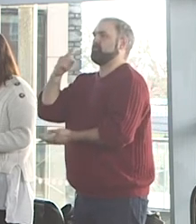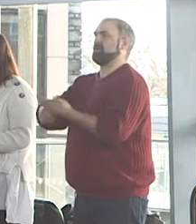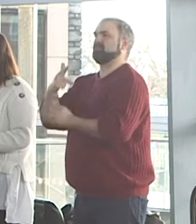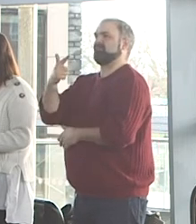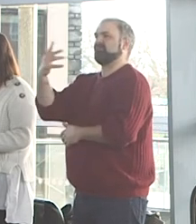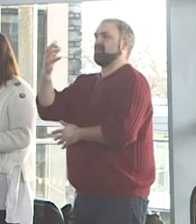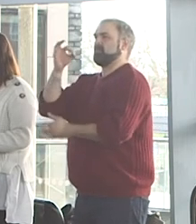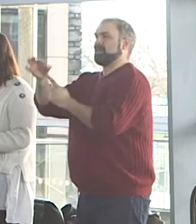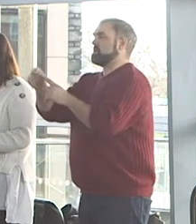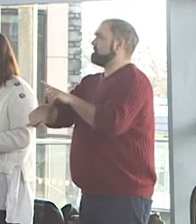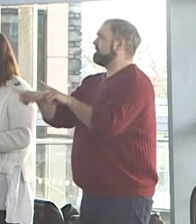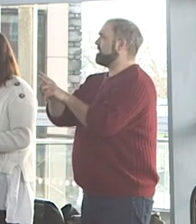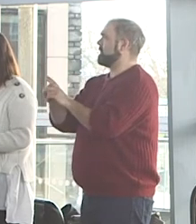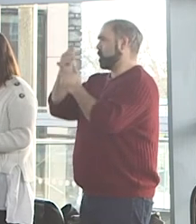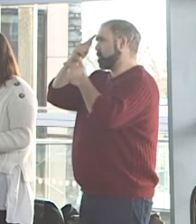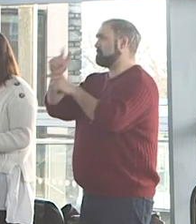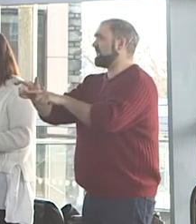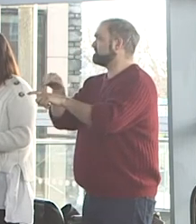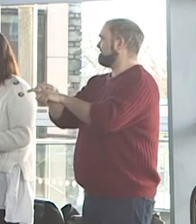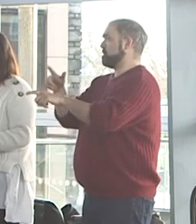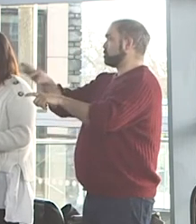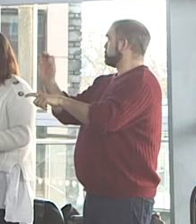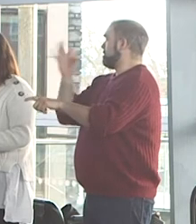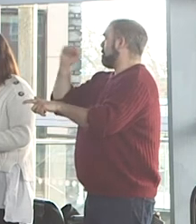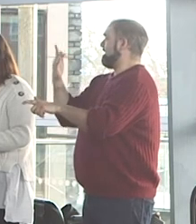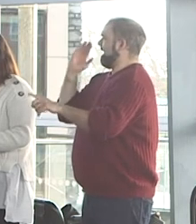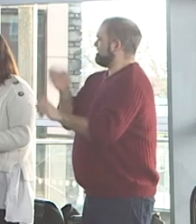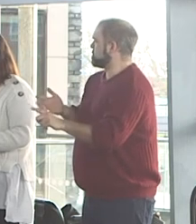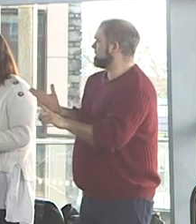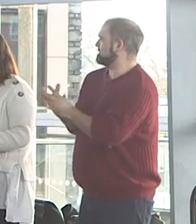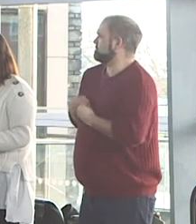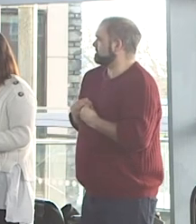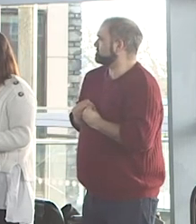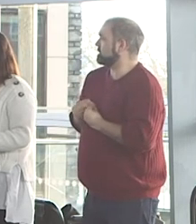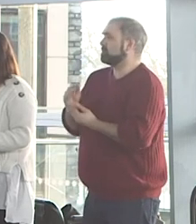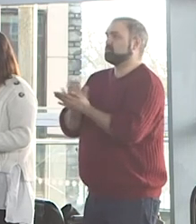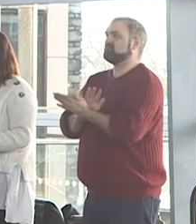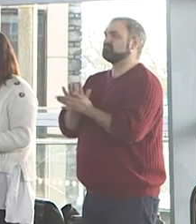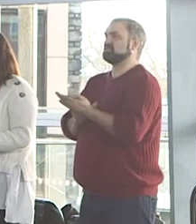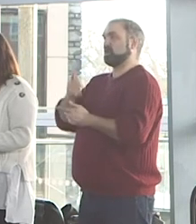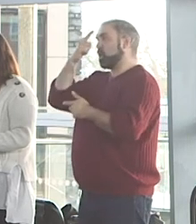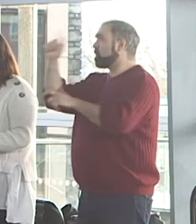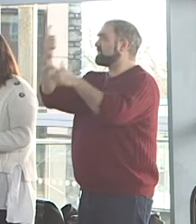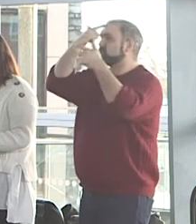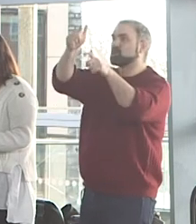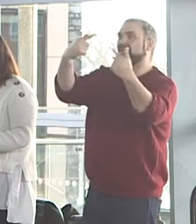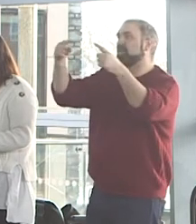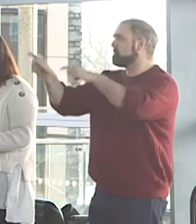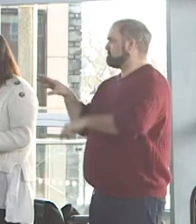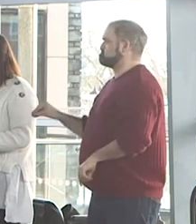£37.75 and accommodation on a no-choice basis, which means they're being moved within the UK wherever accommodation is